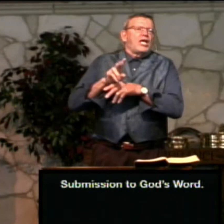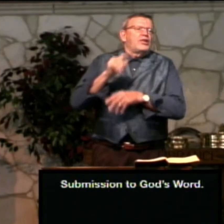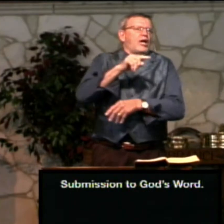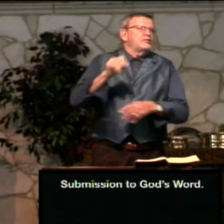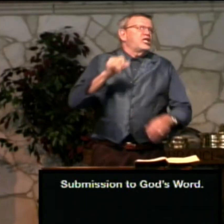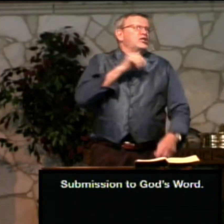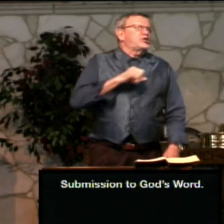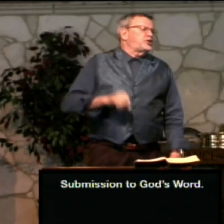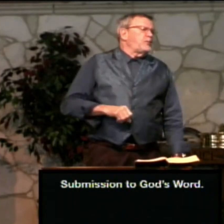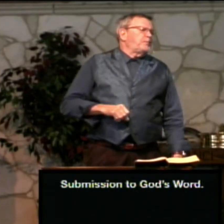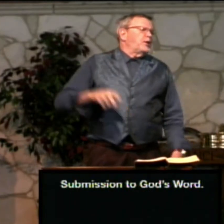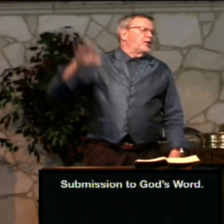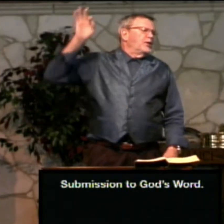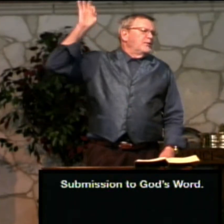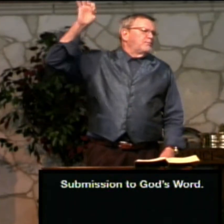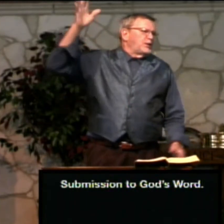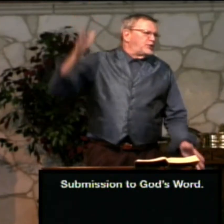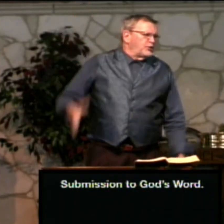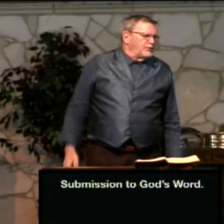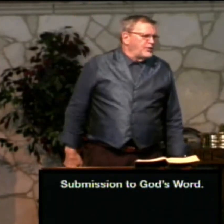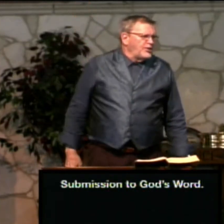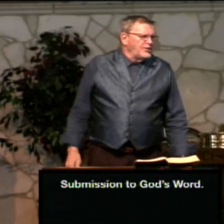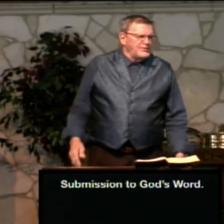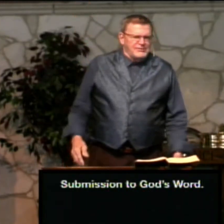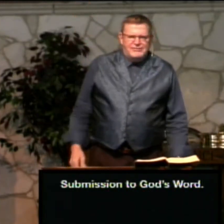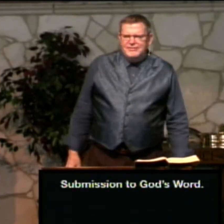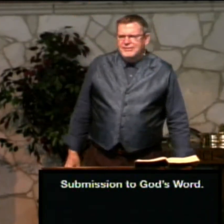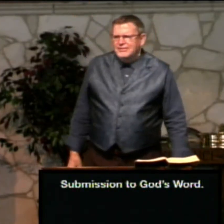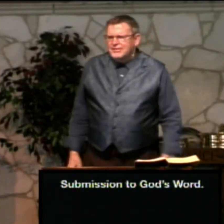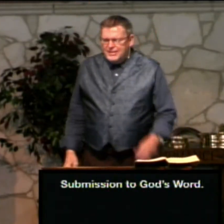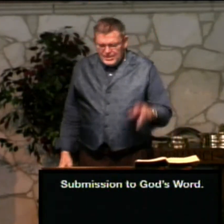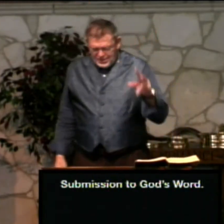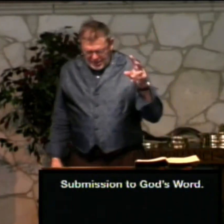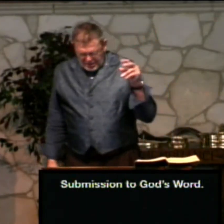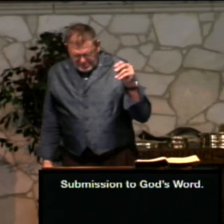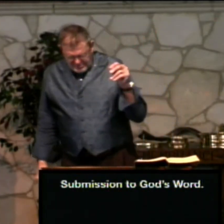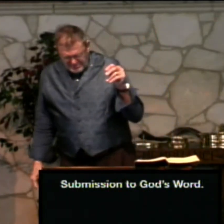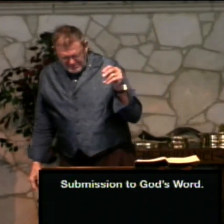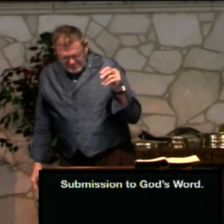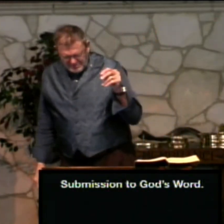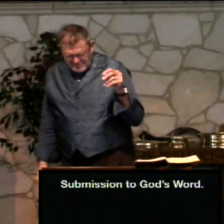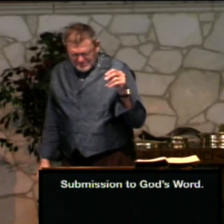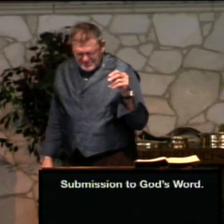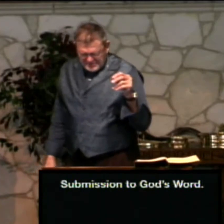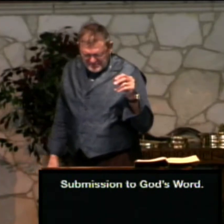God uses those super preachers. No.